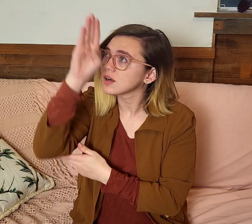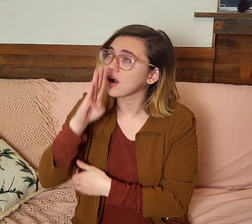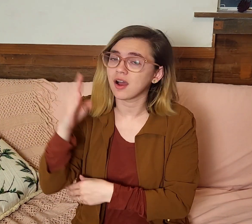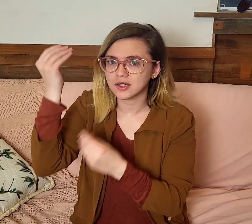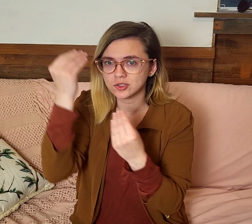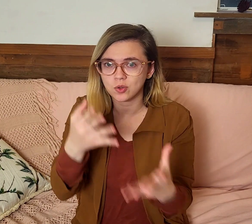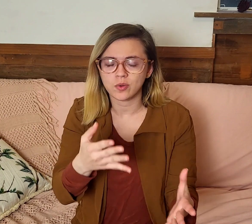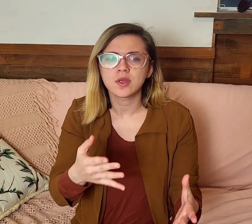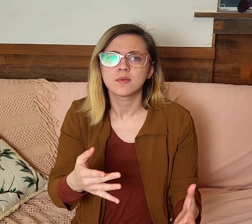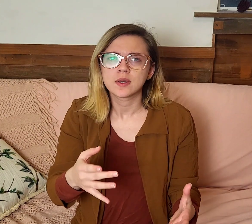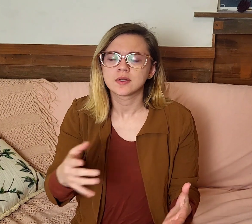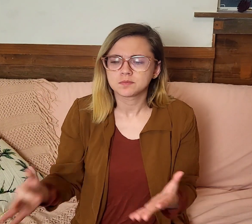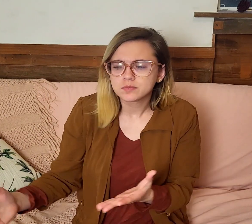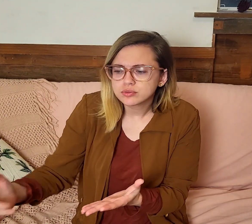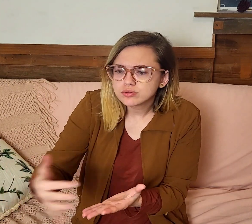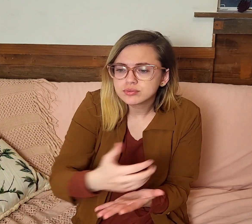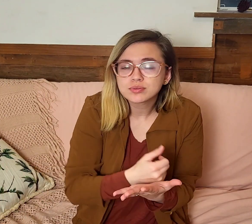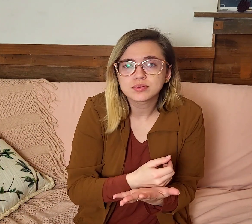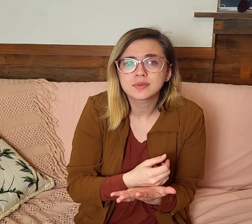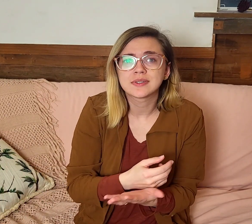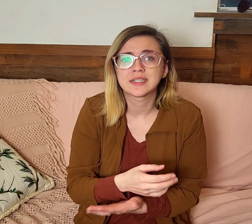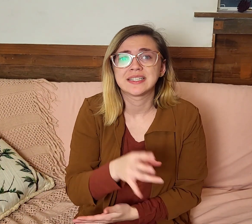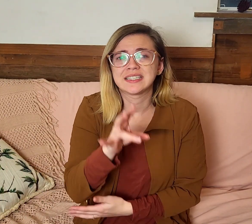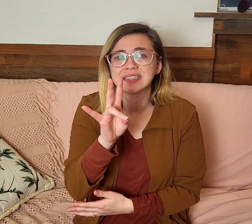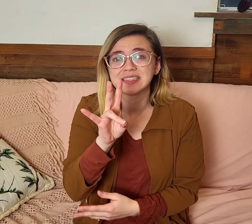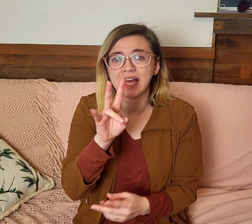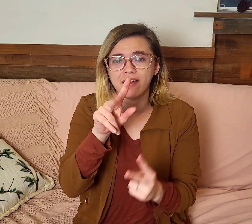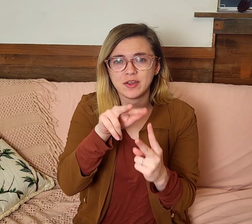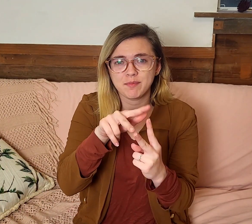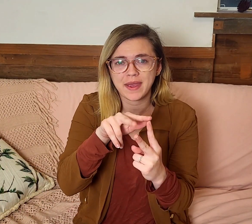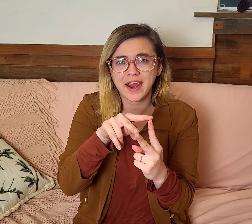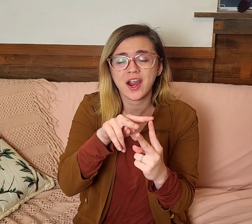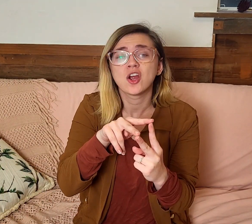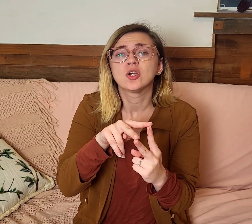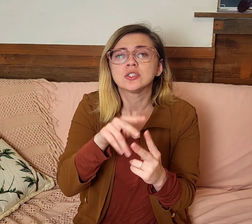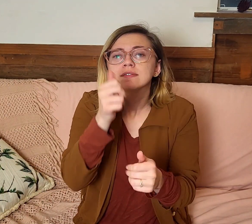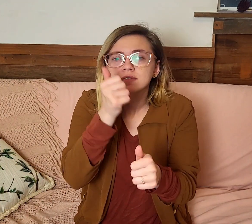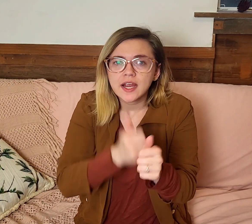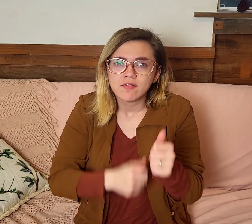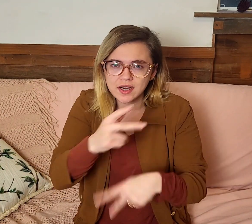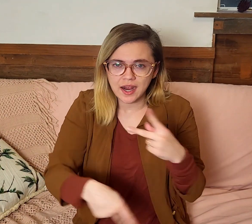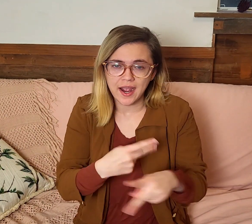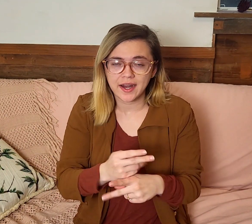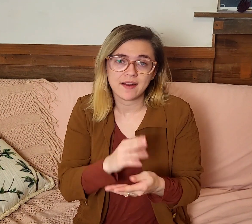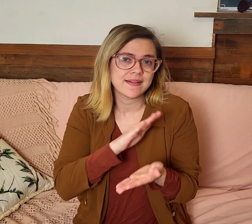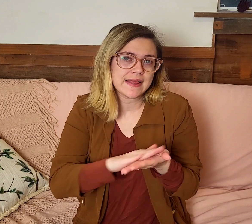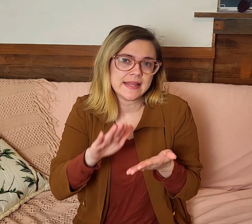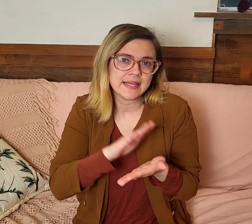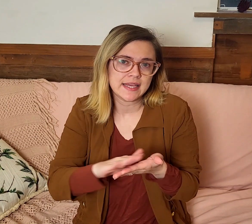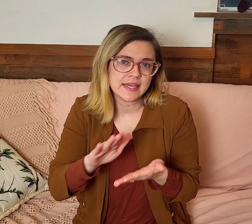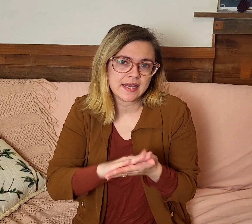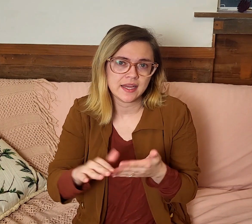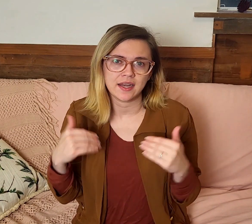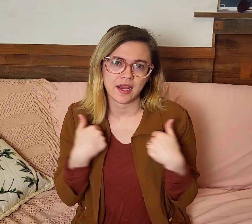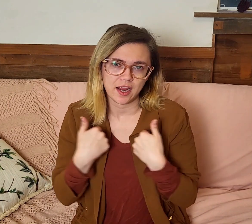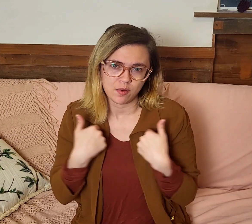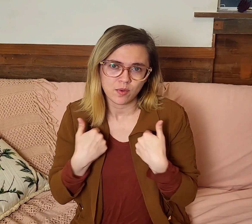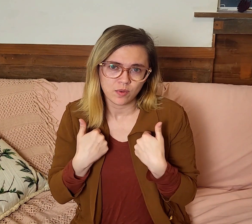told him to gather up 7 pairs of every kind of clean animal,